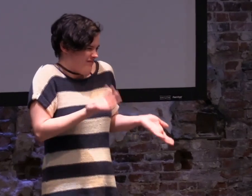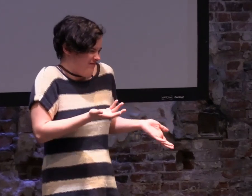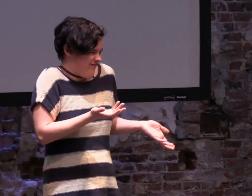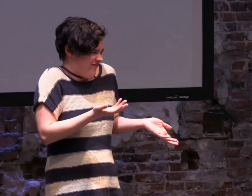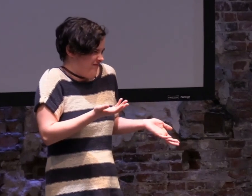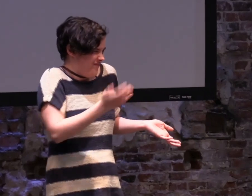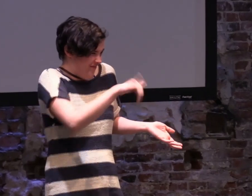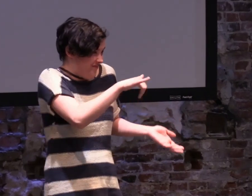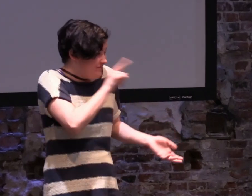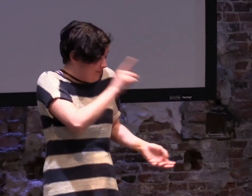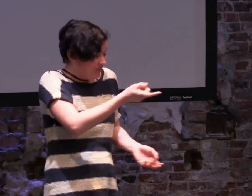You know.